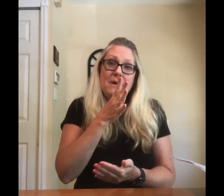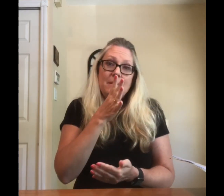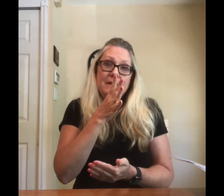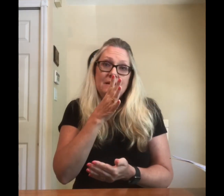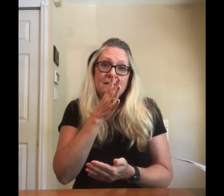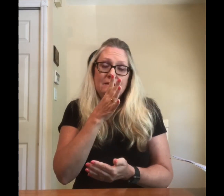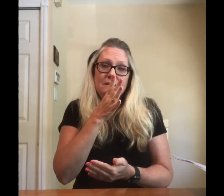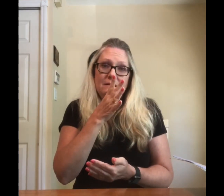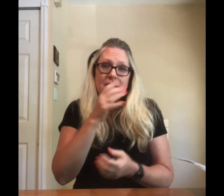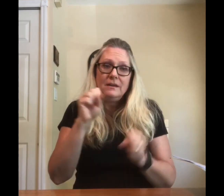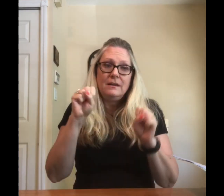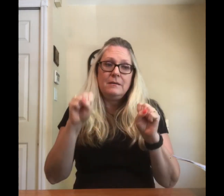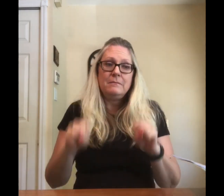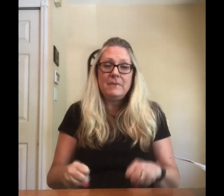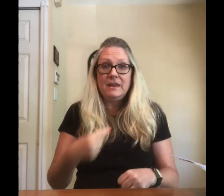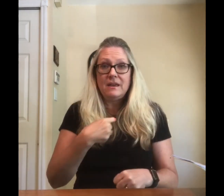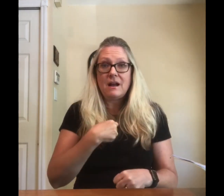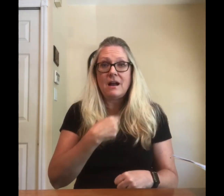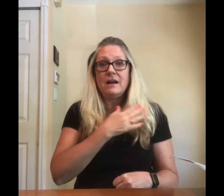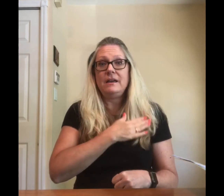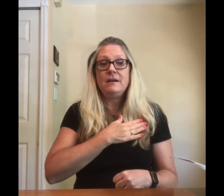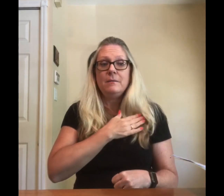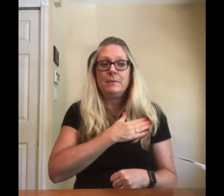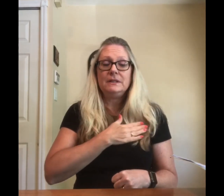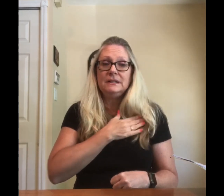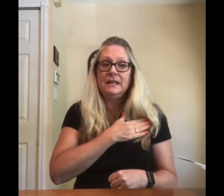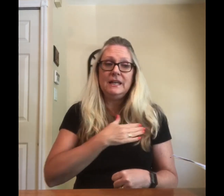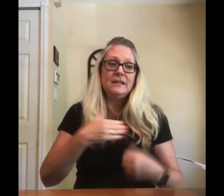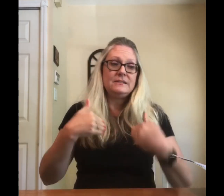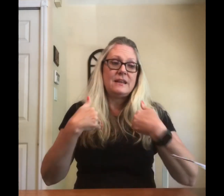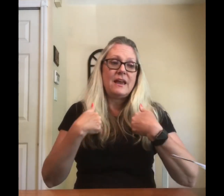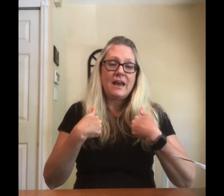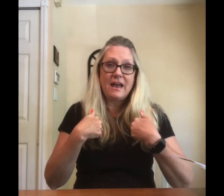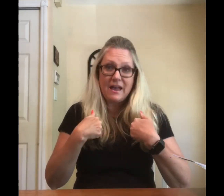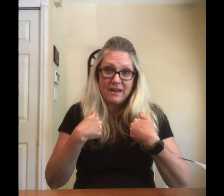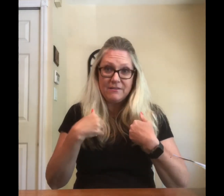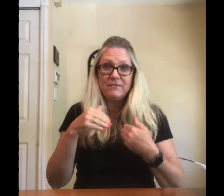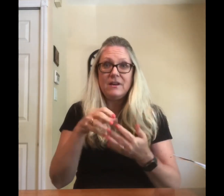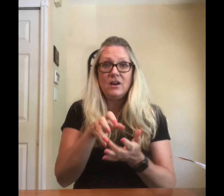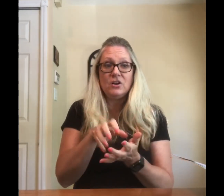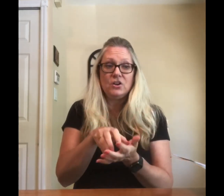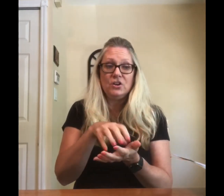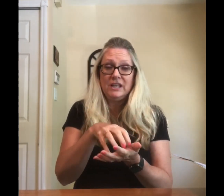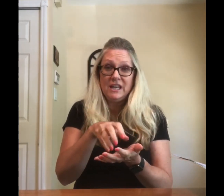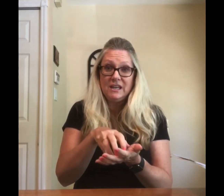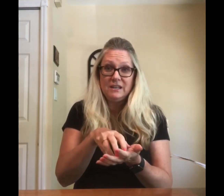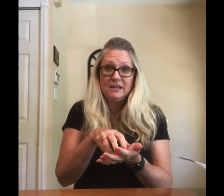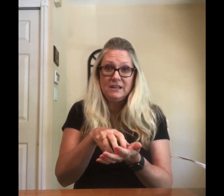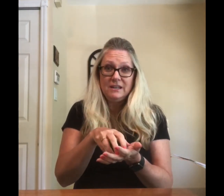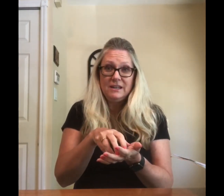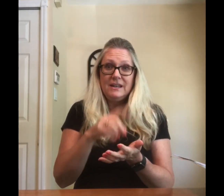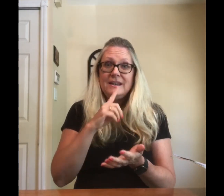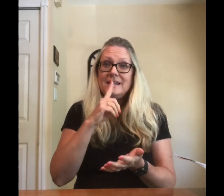Mommy, may I please have a cookie? He